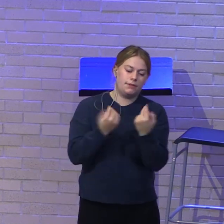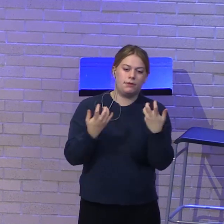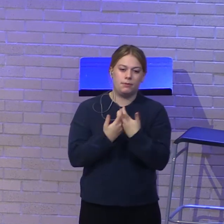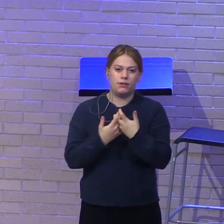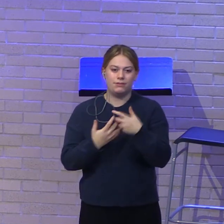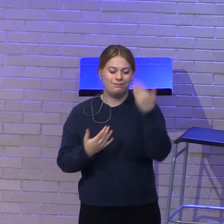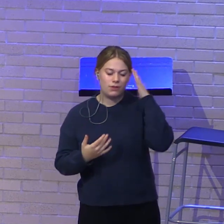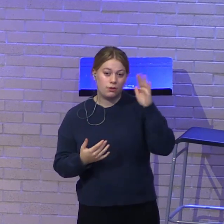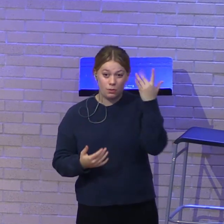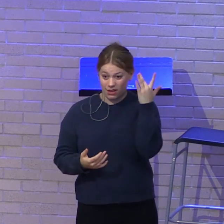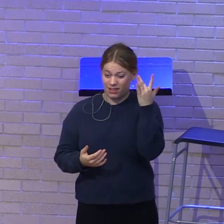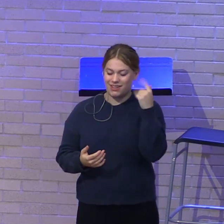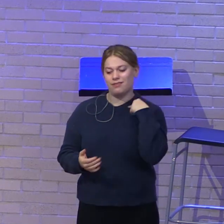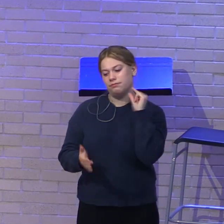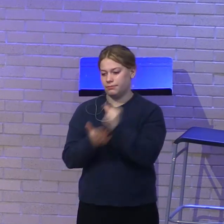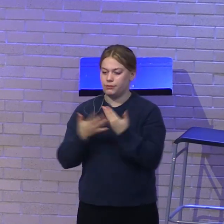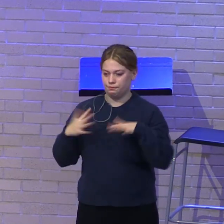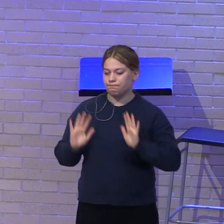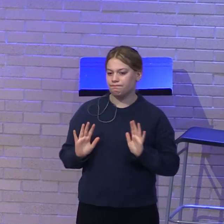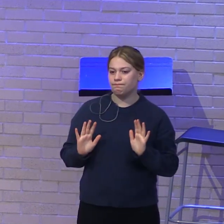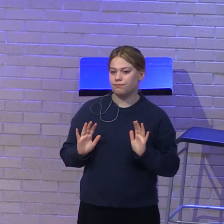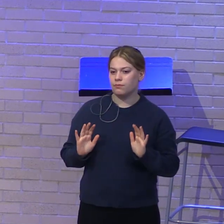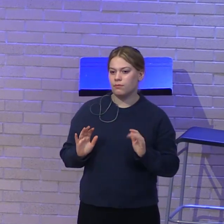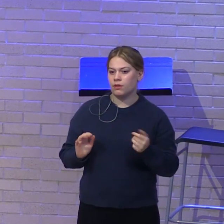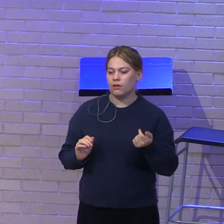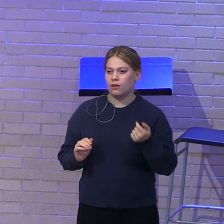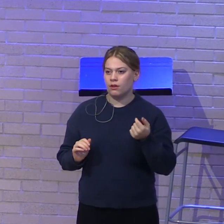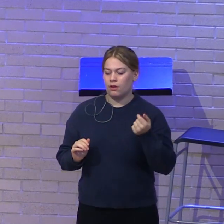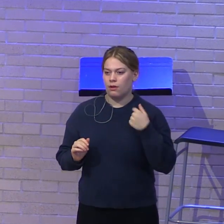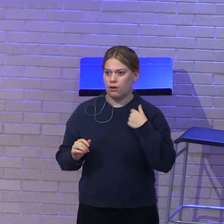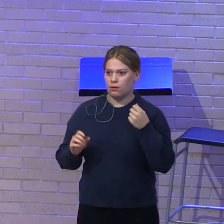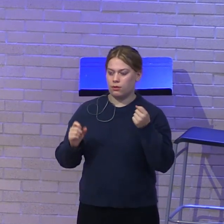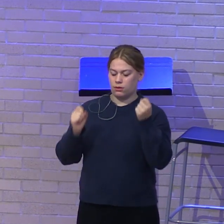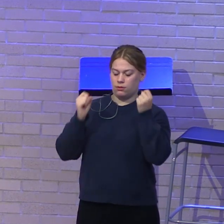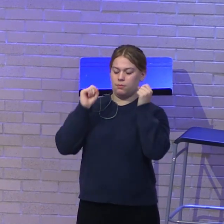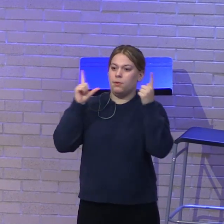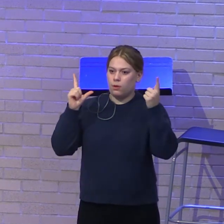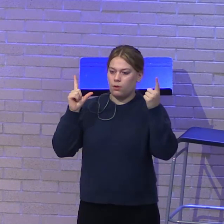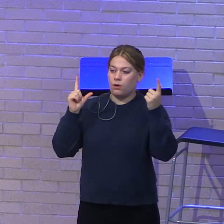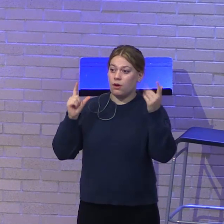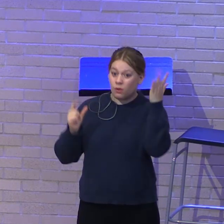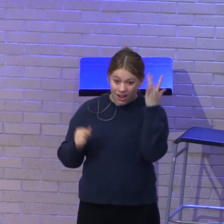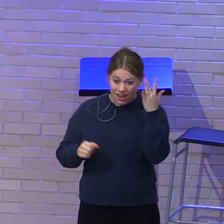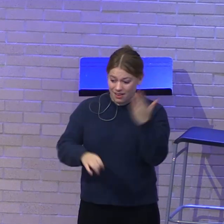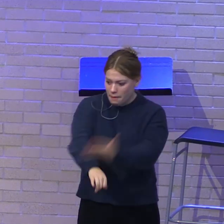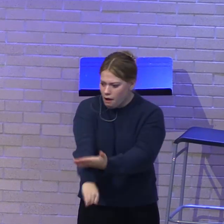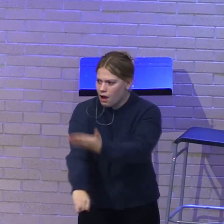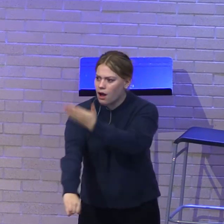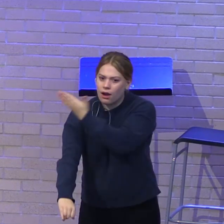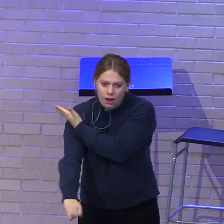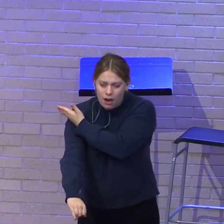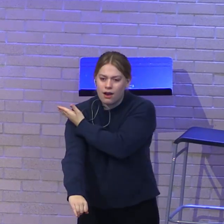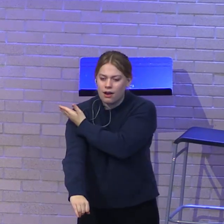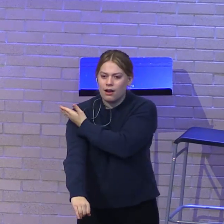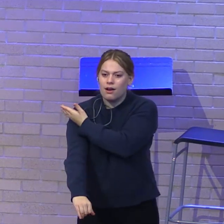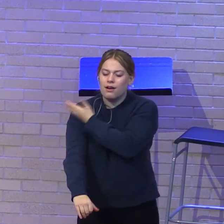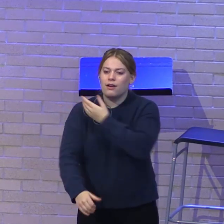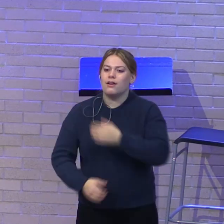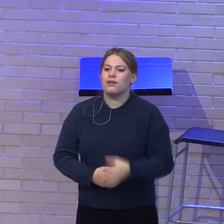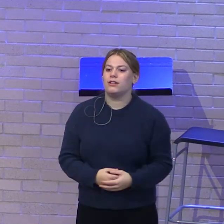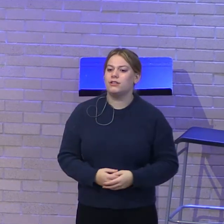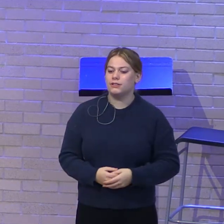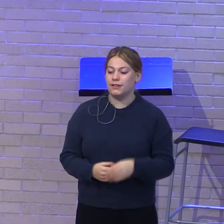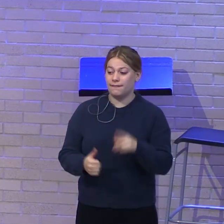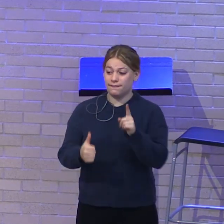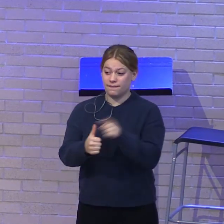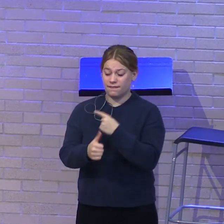graduated now, I was just blown away by how much they had improved, and especially in comparison to when I